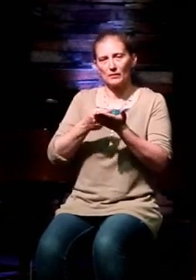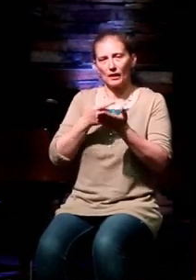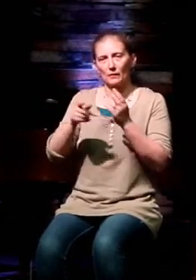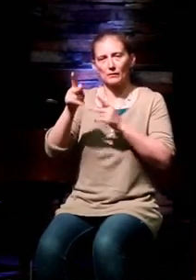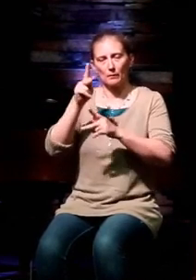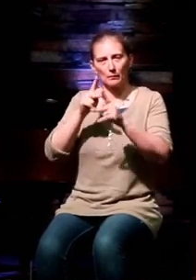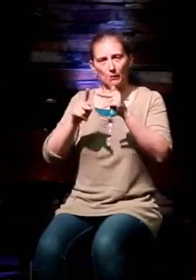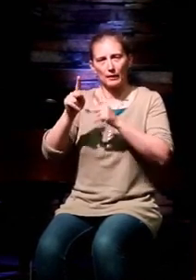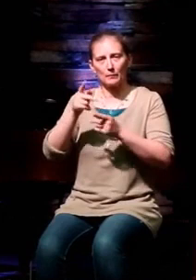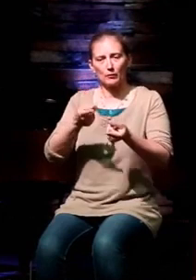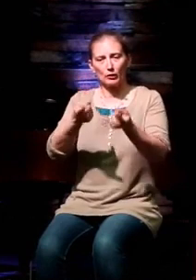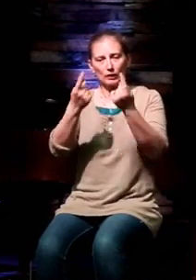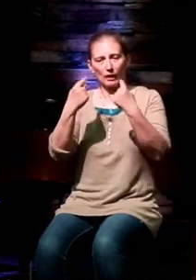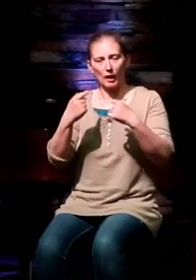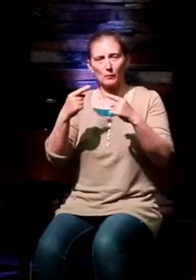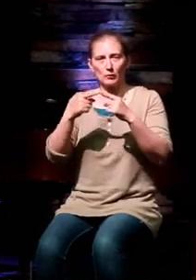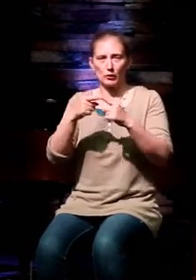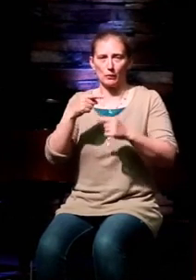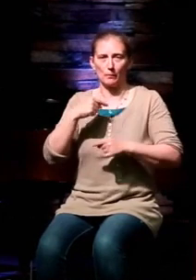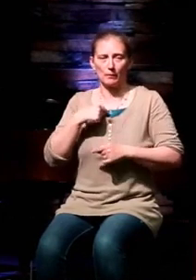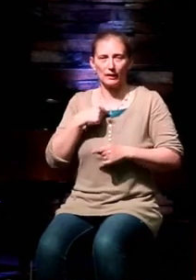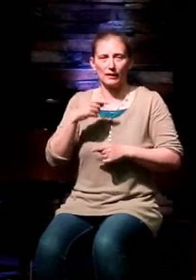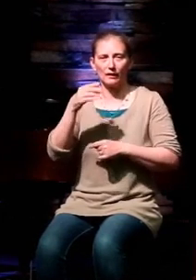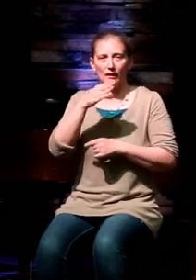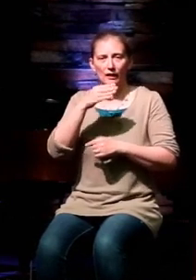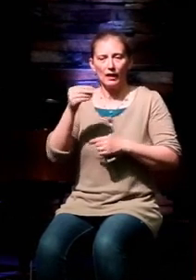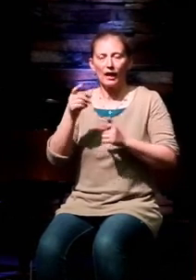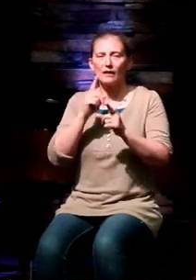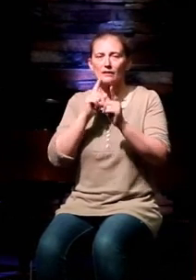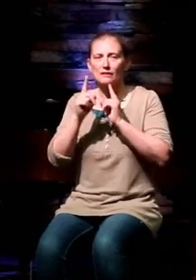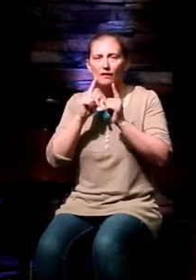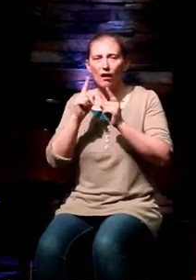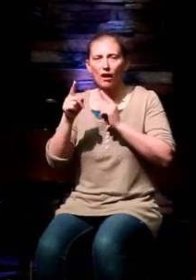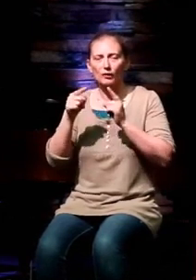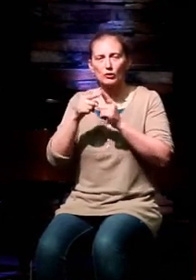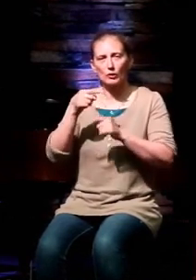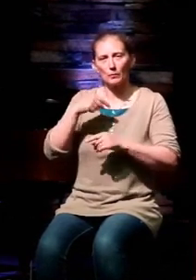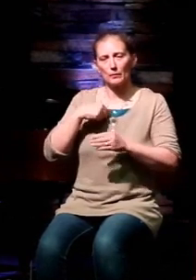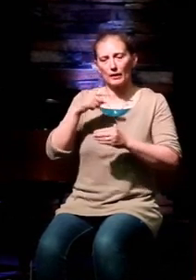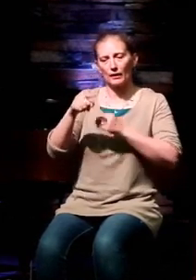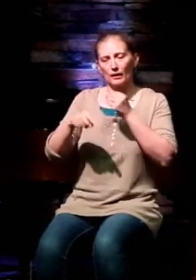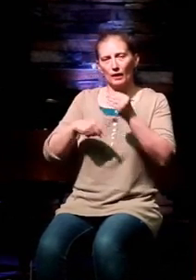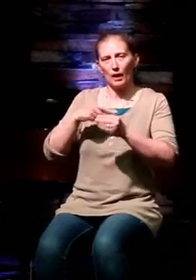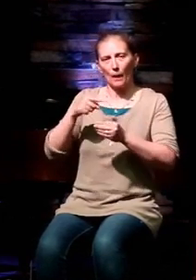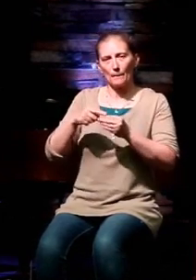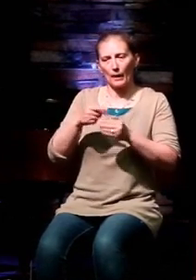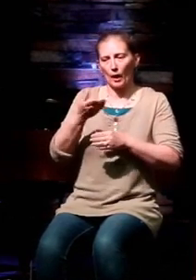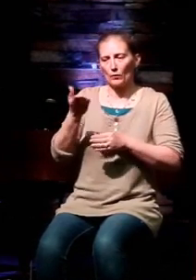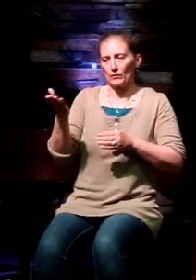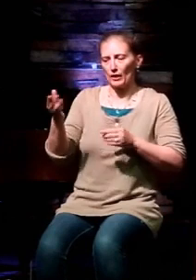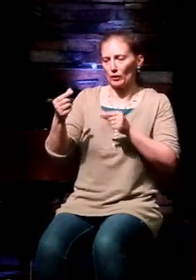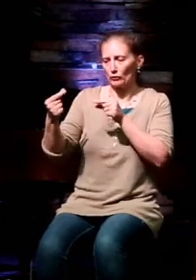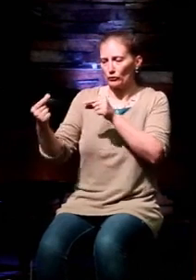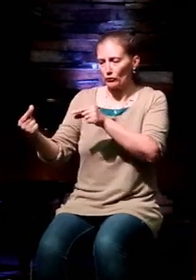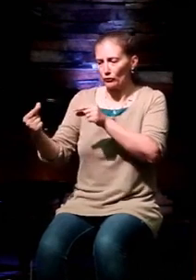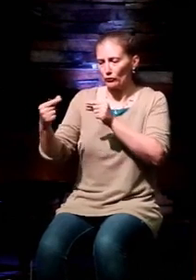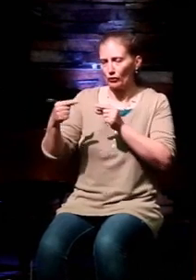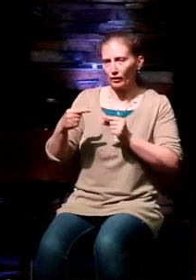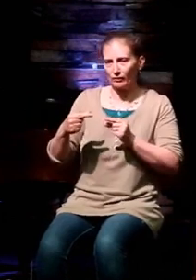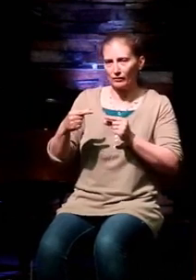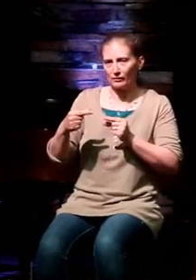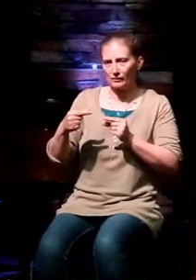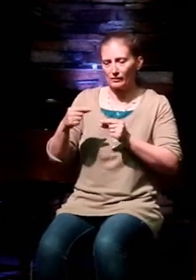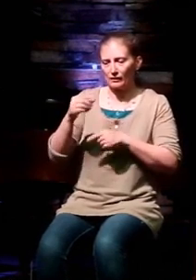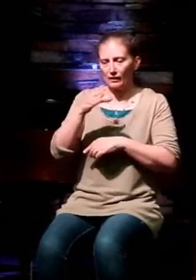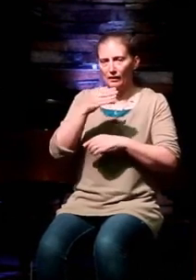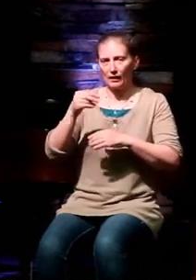control. They've tried to defeat the struggles by themselves instead of them overcoming them. The struggle has overcome them and they've failed.